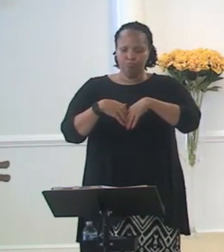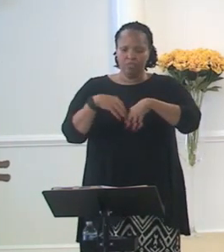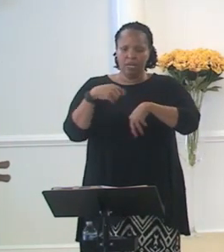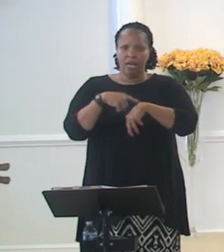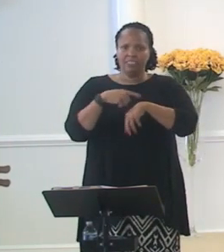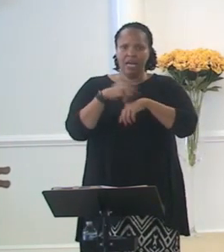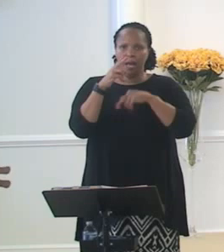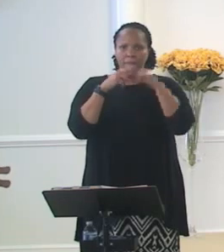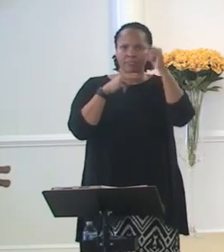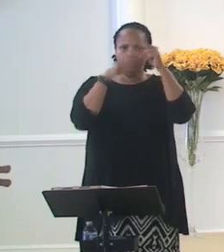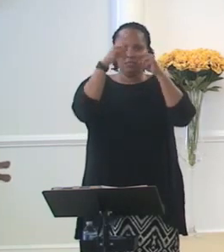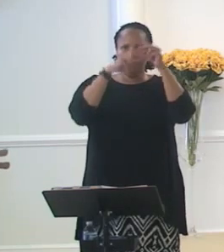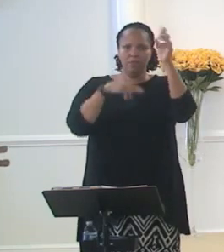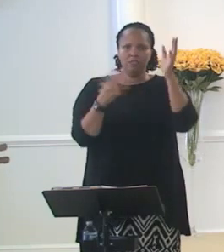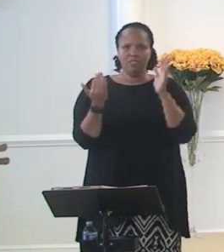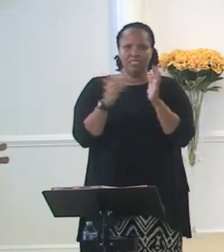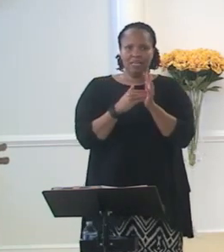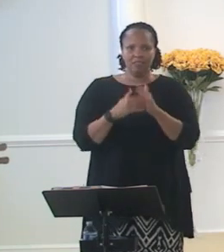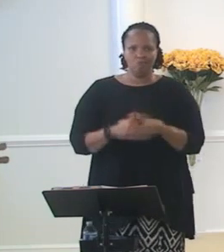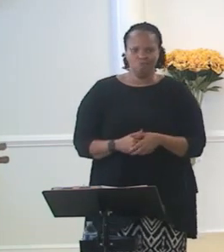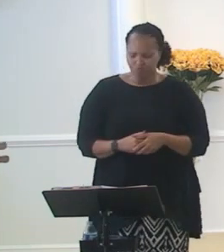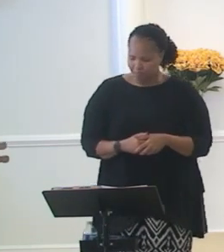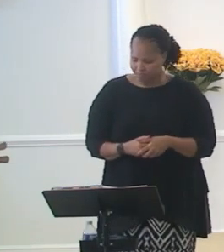and then a time to build.